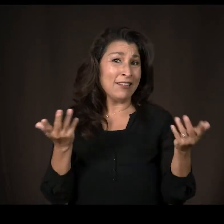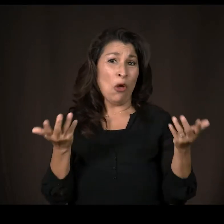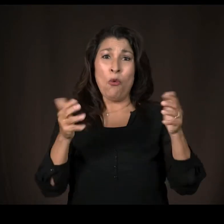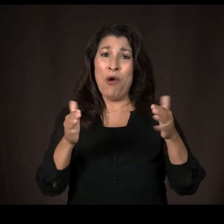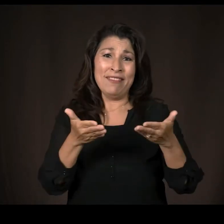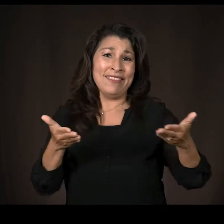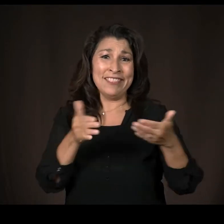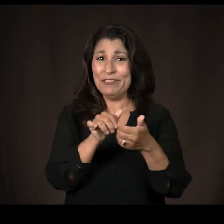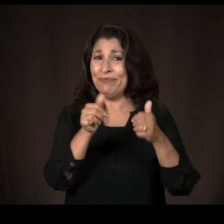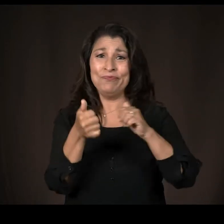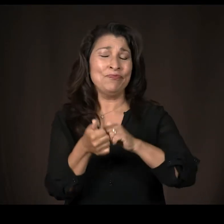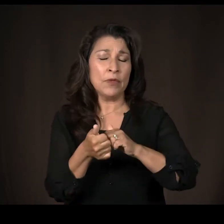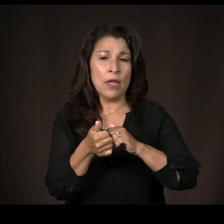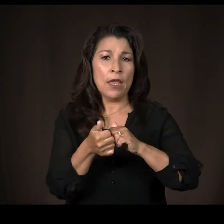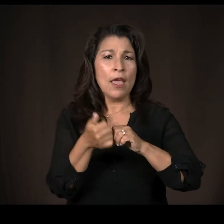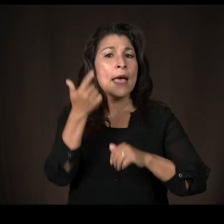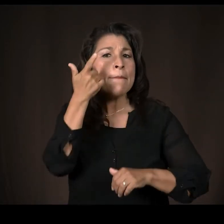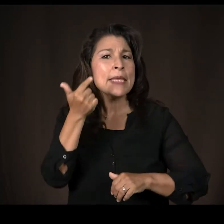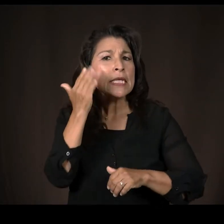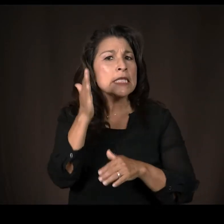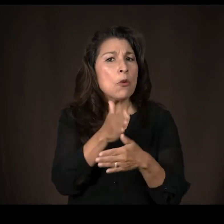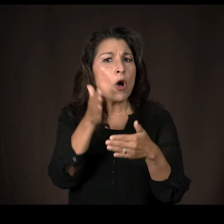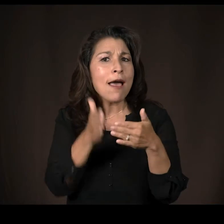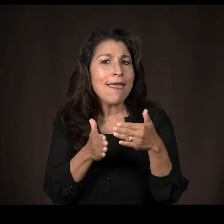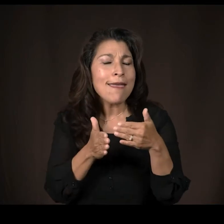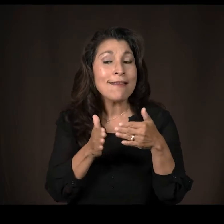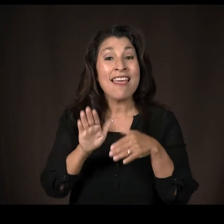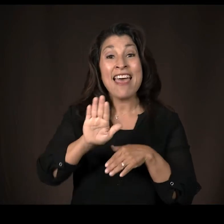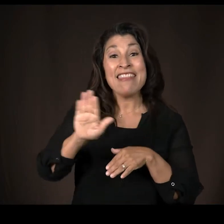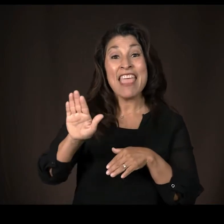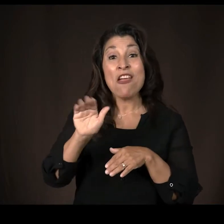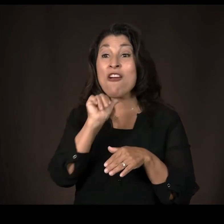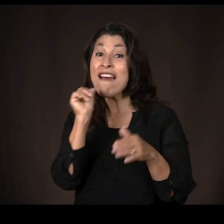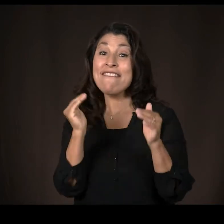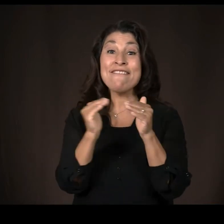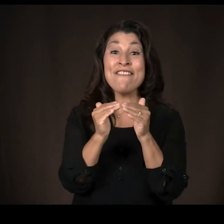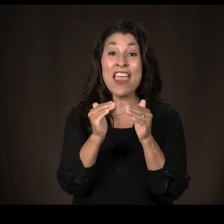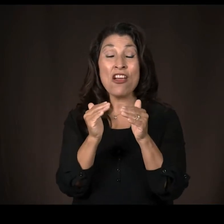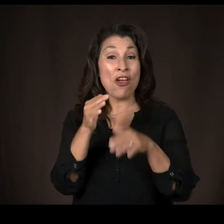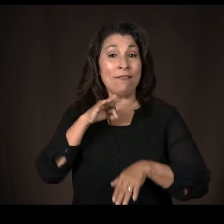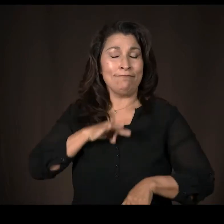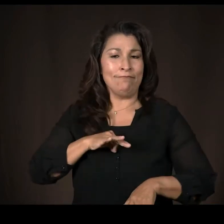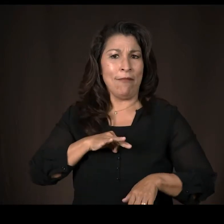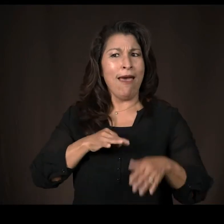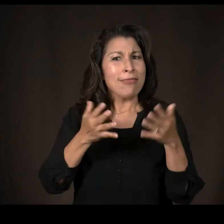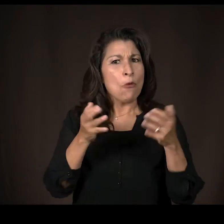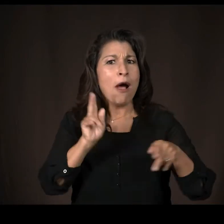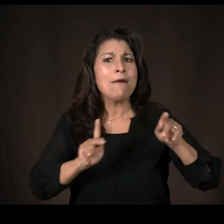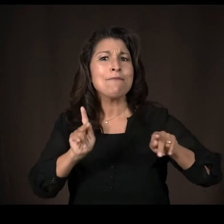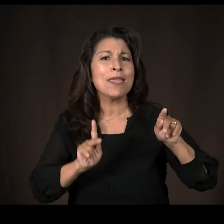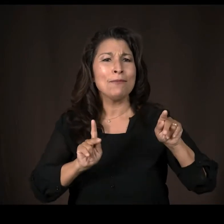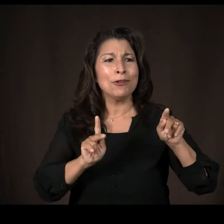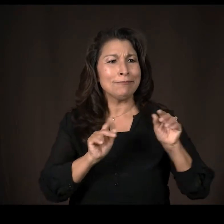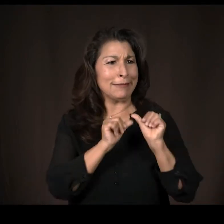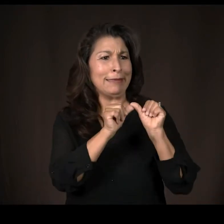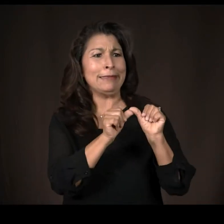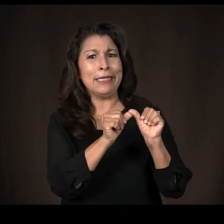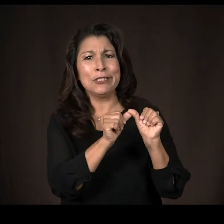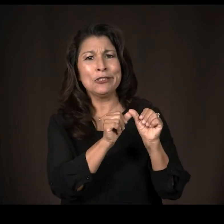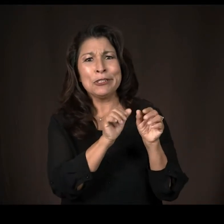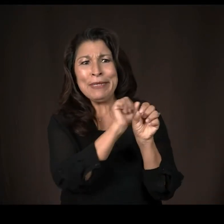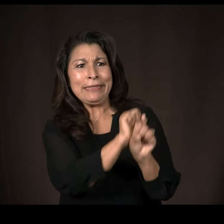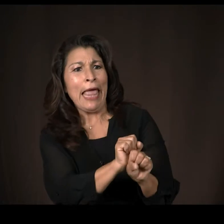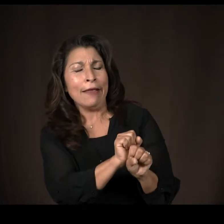want things to change because it will end their unfair advantage. They want people to be kept in slavery,